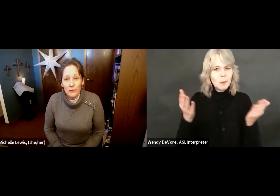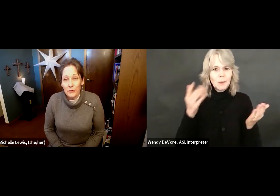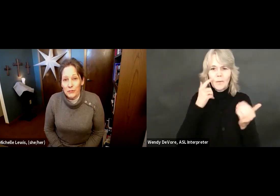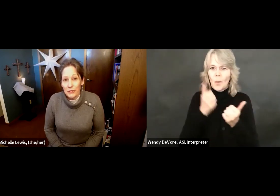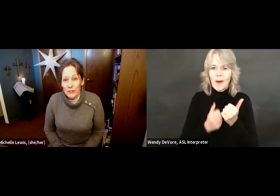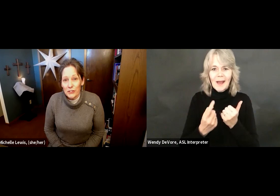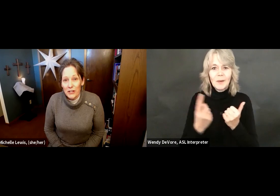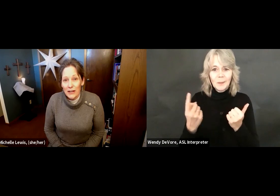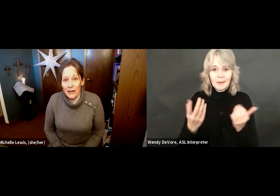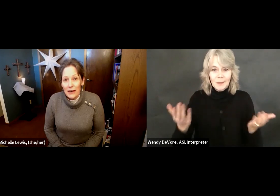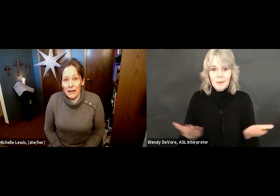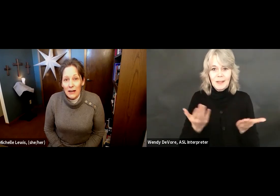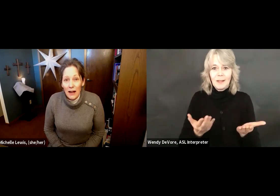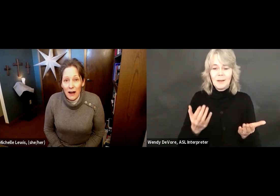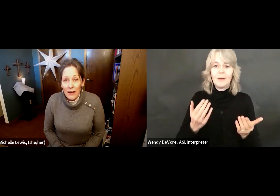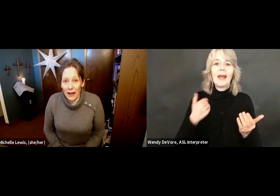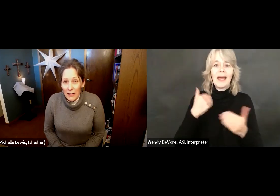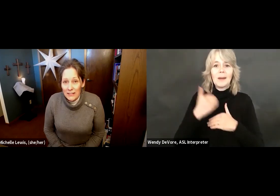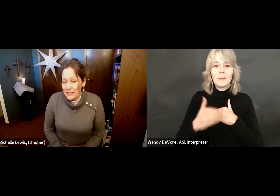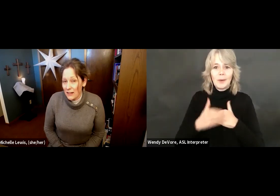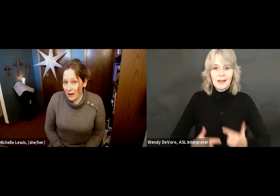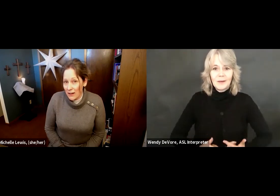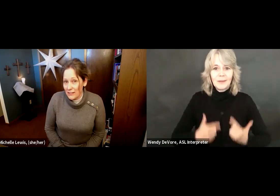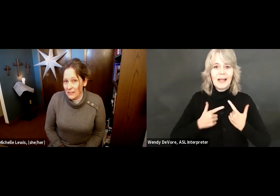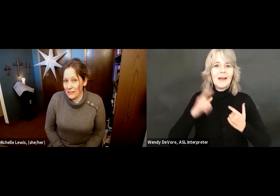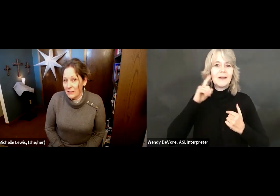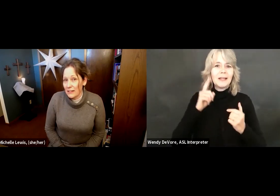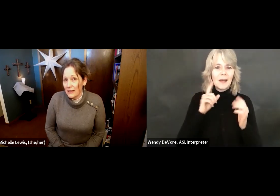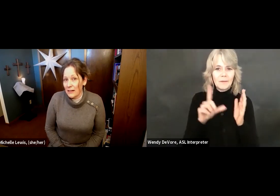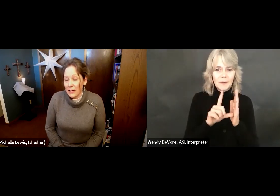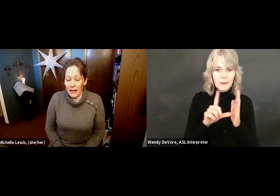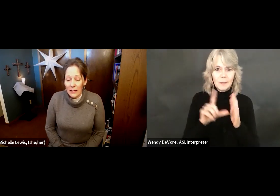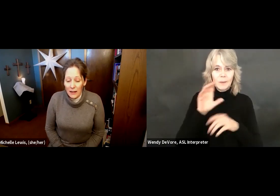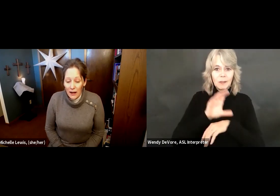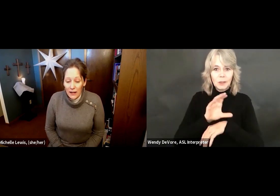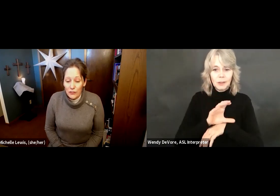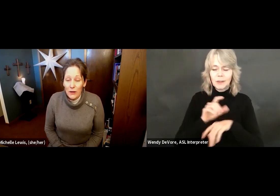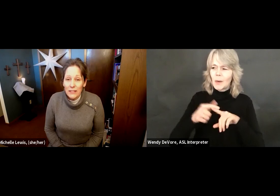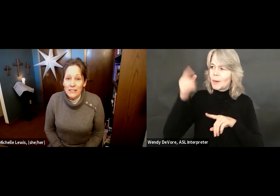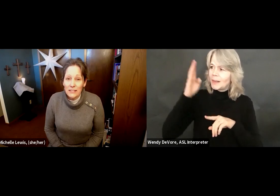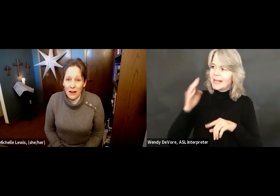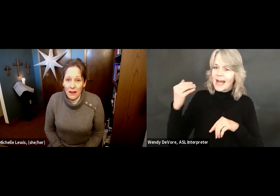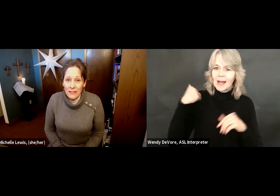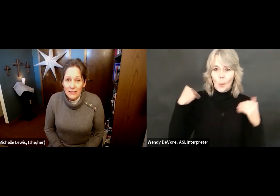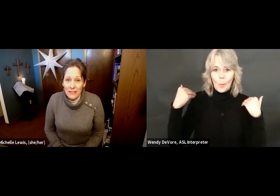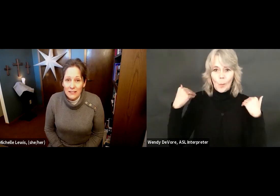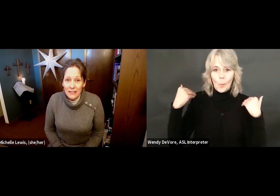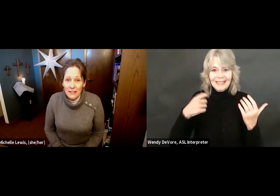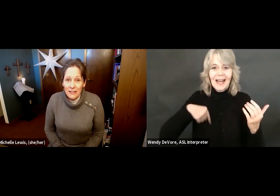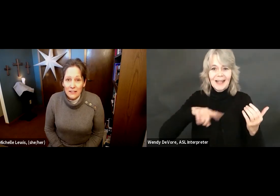Deaf Lutheran Church, God asks us and God trusts